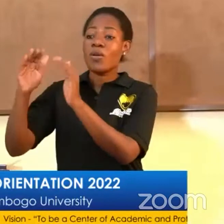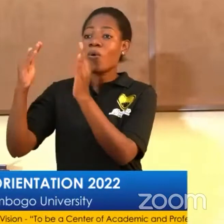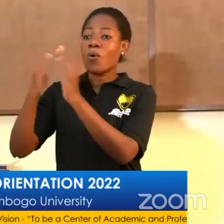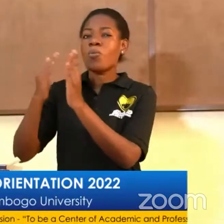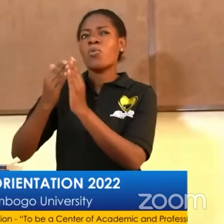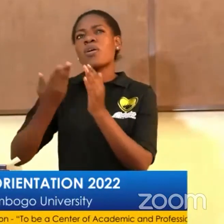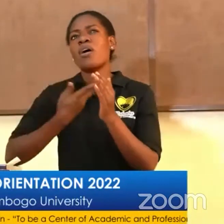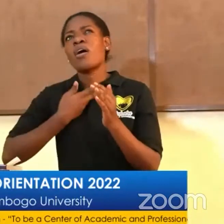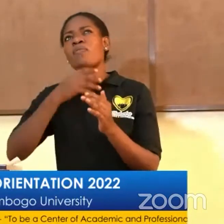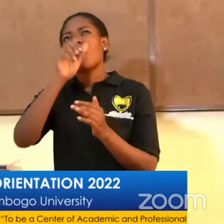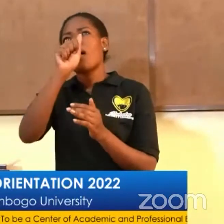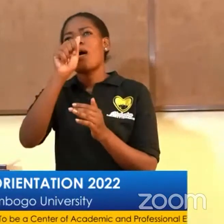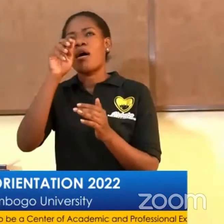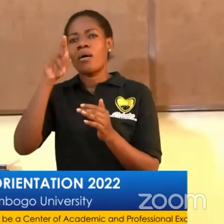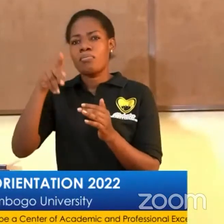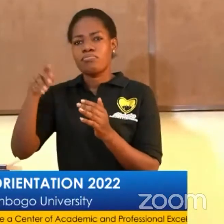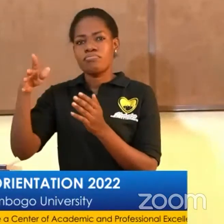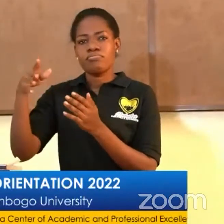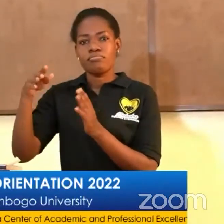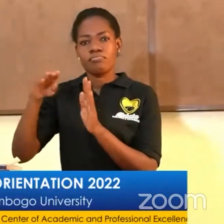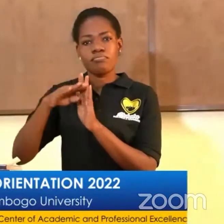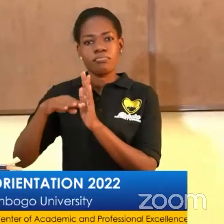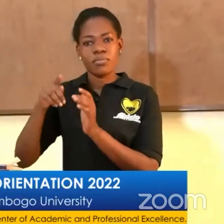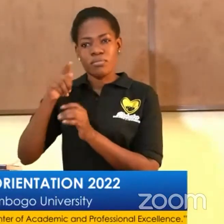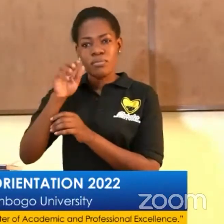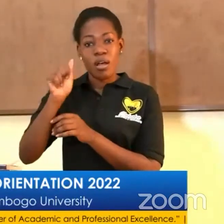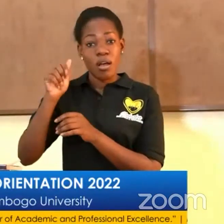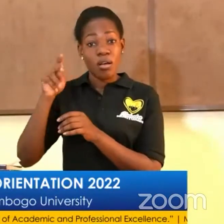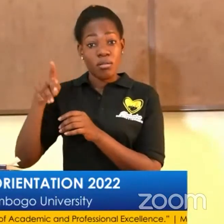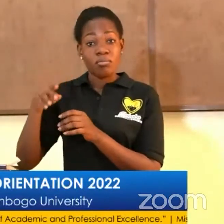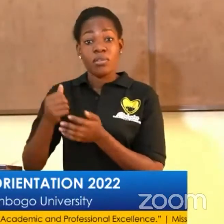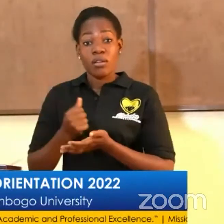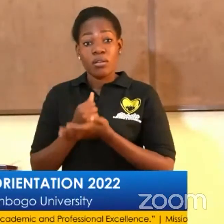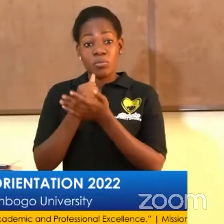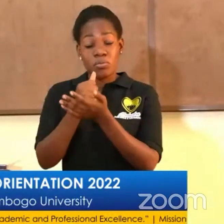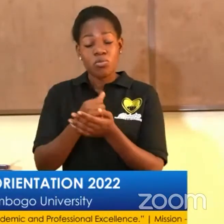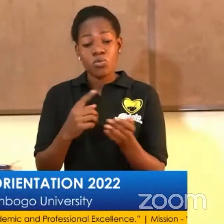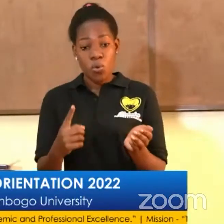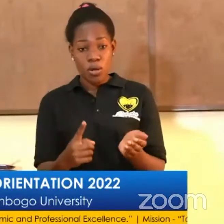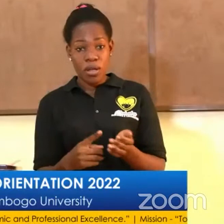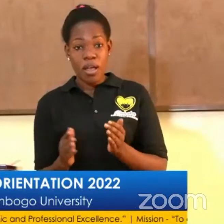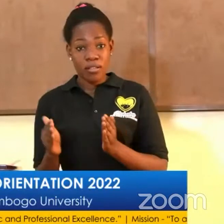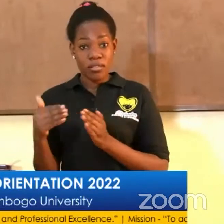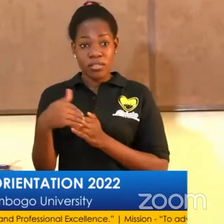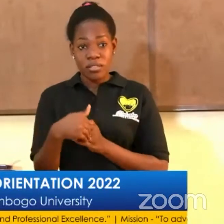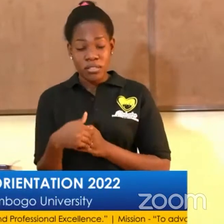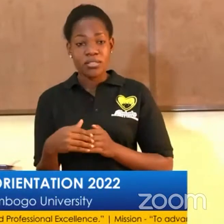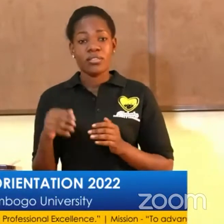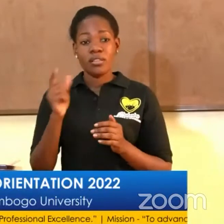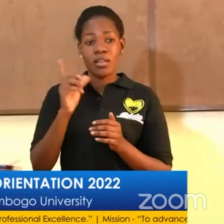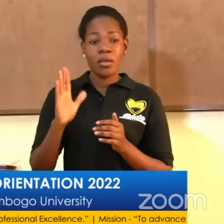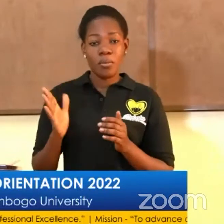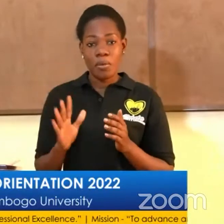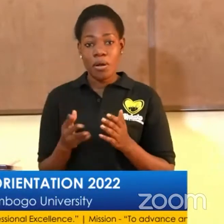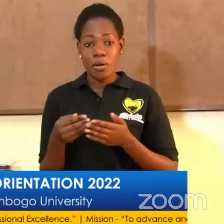app which will enable you to access the library resources when you are in bed or even when you're at